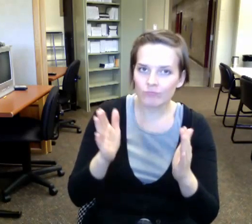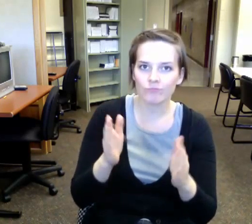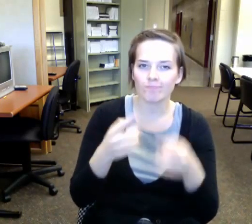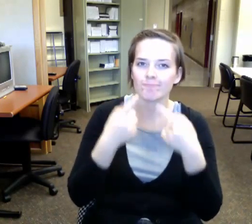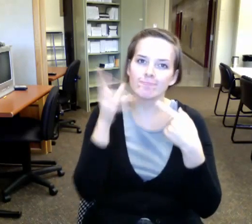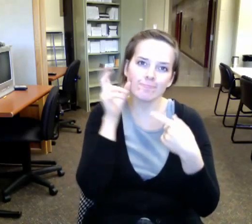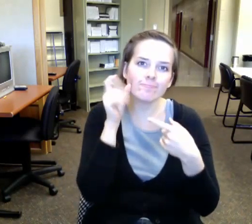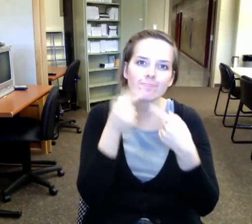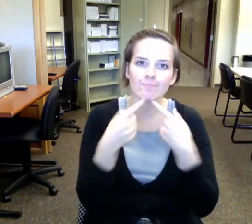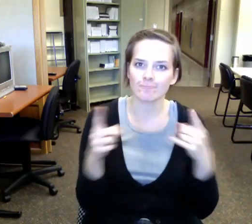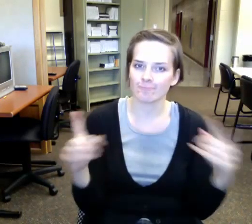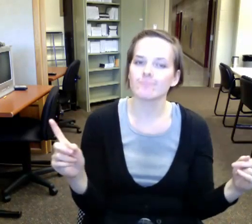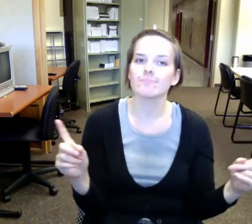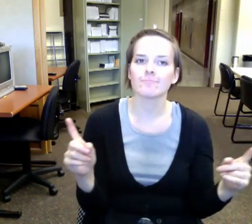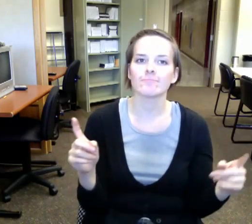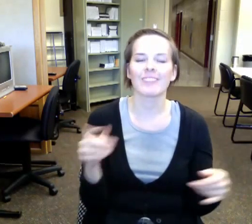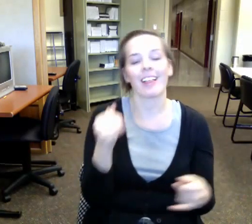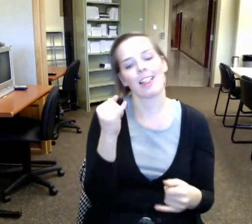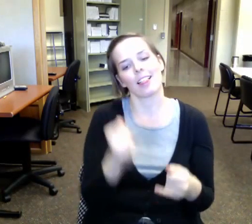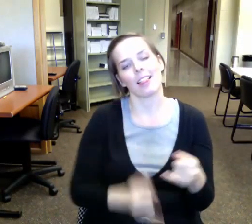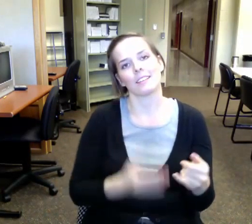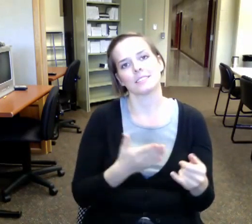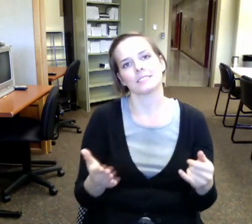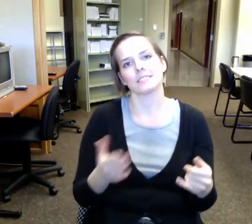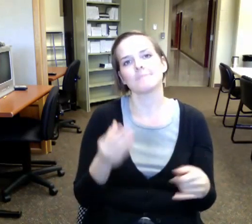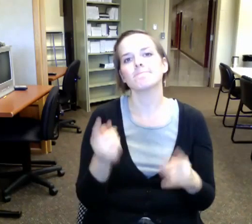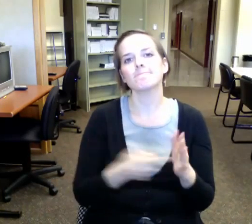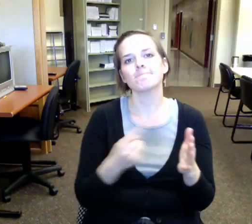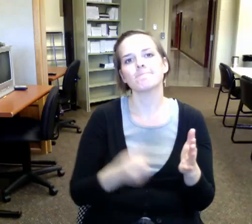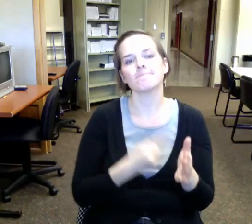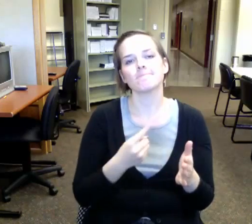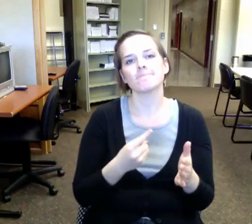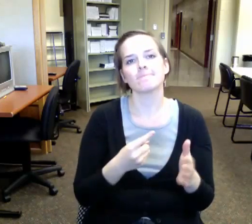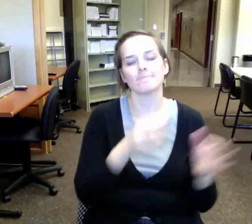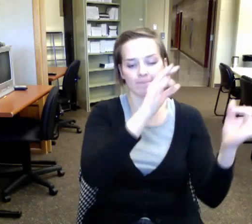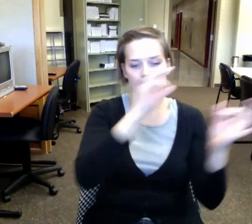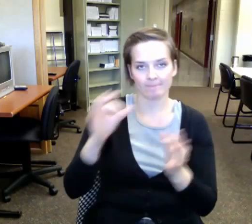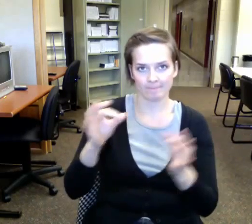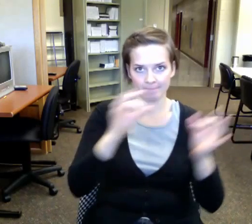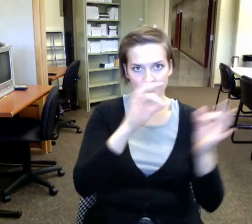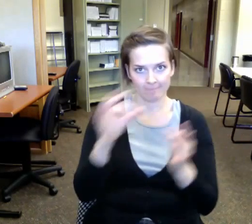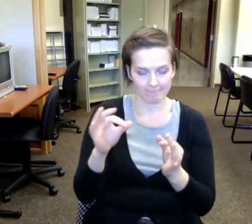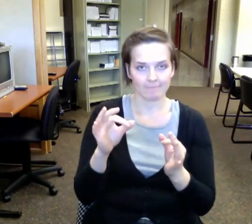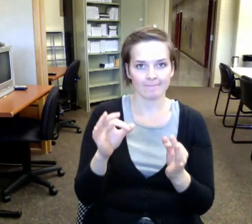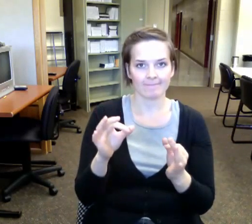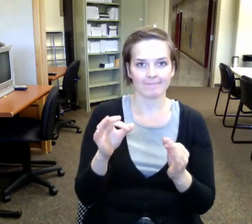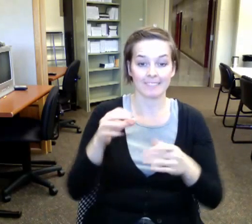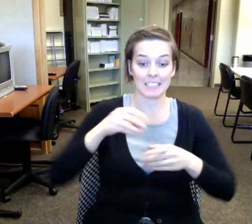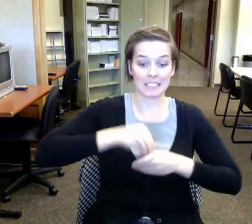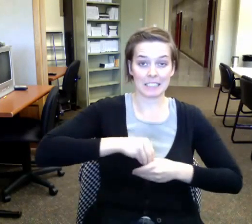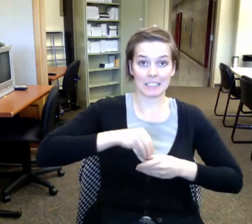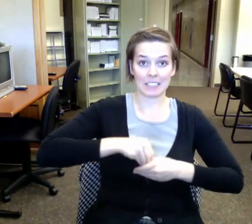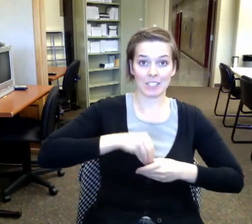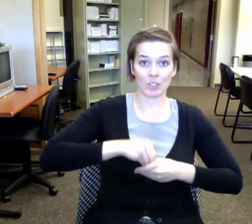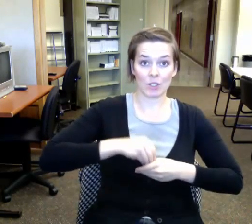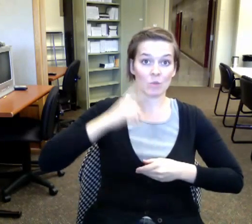And the last thing that is sometimes distracting is internal and external noise. Now, what do I mean by internal and